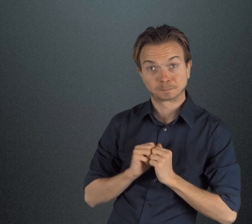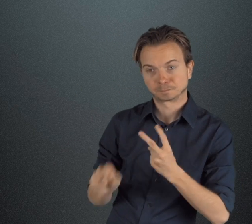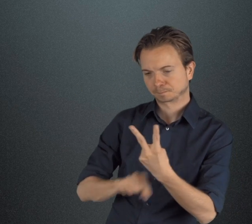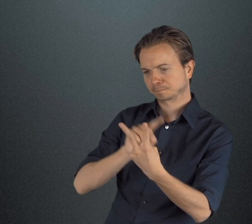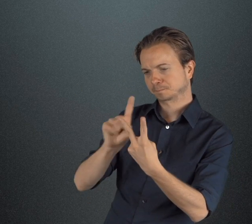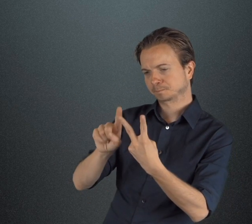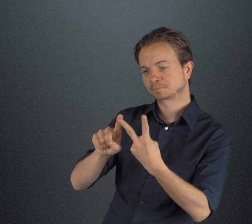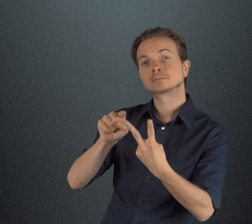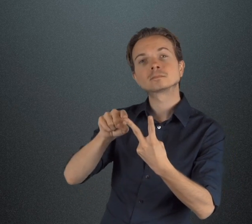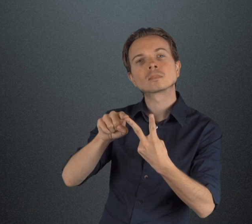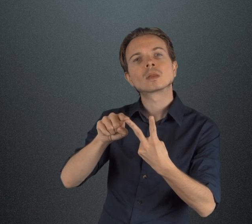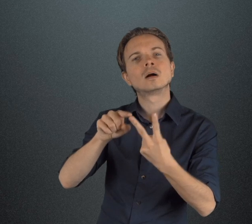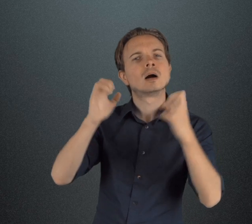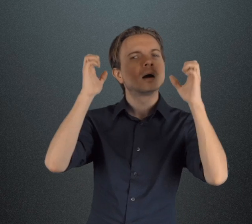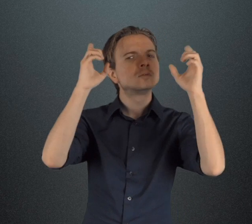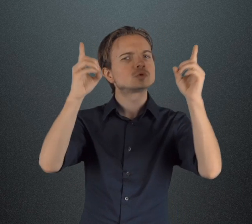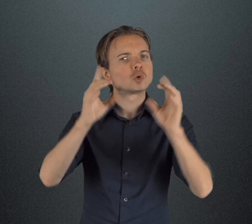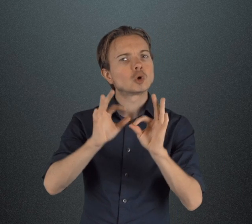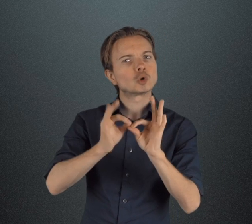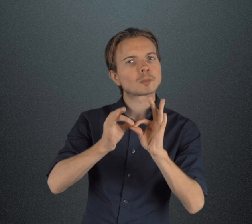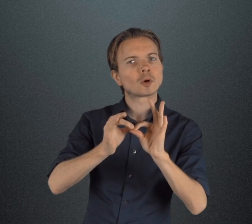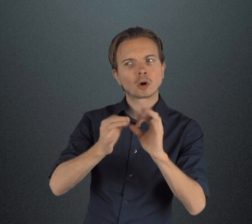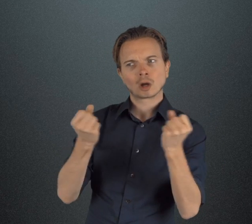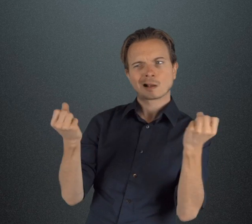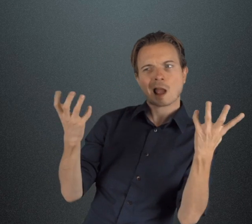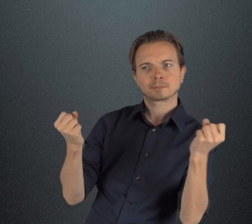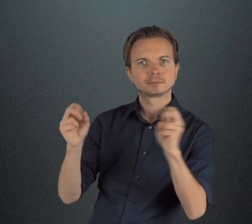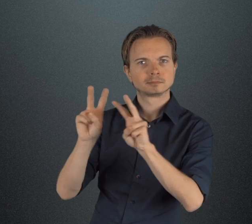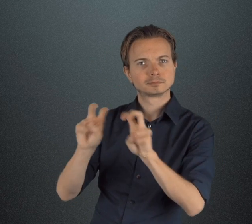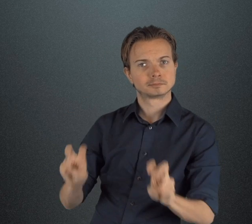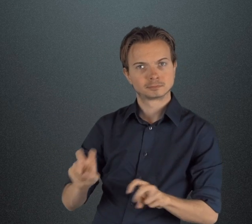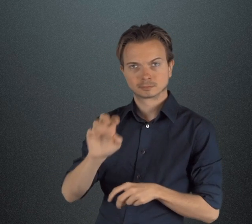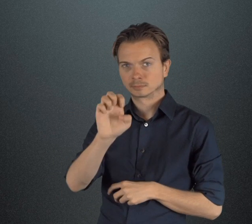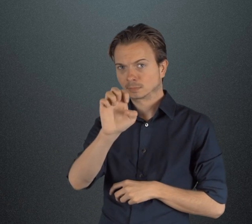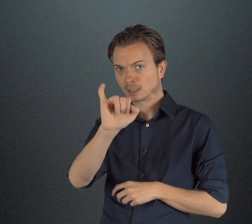Educational Interpreter Performance Assessment, EIPA.